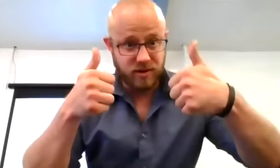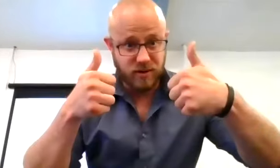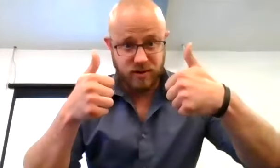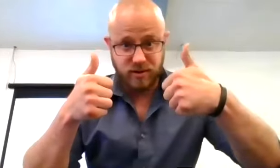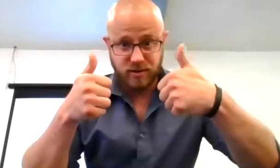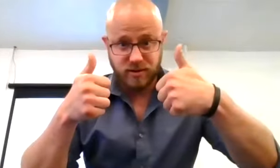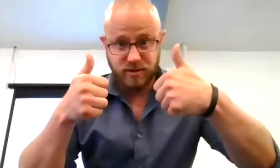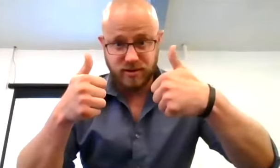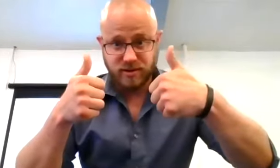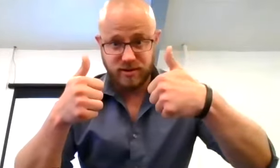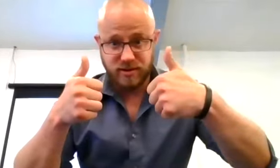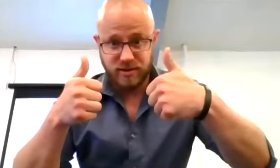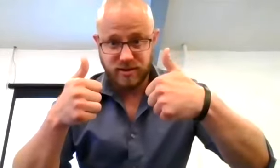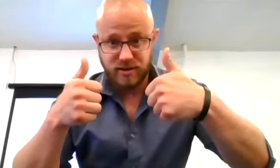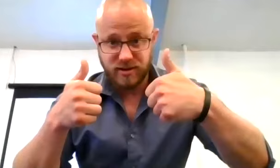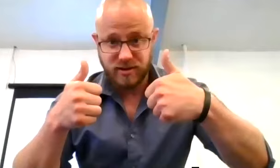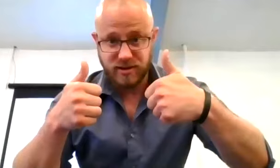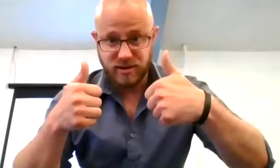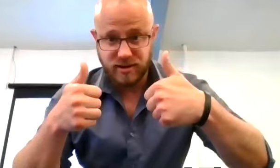Great job, everybody.